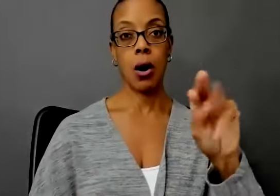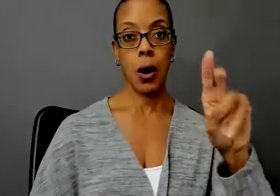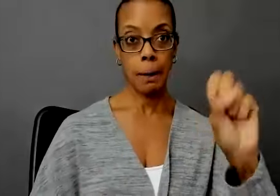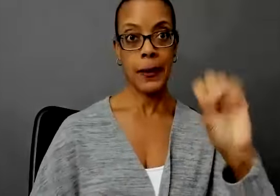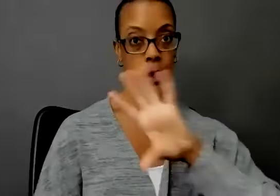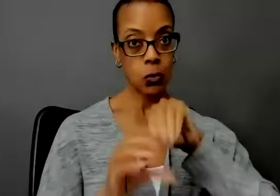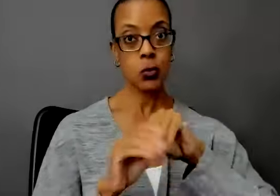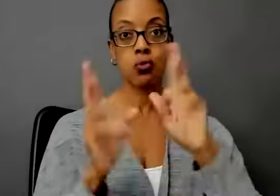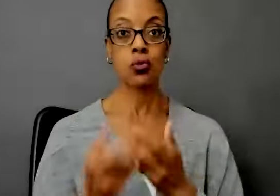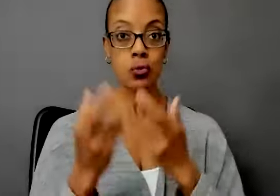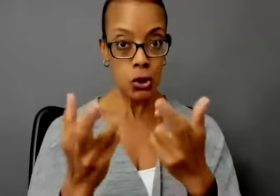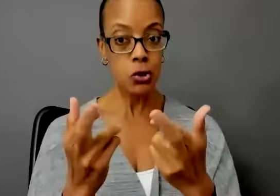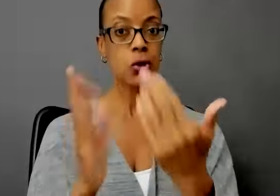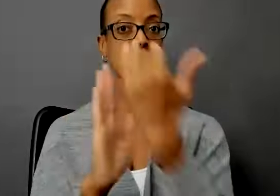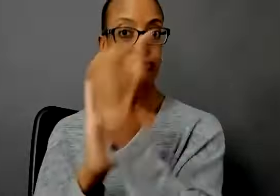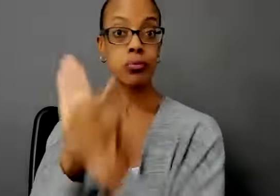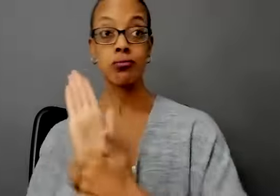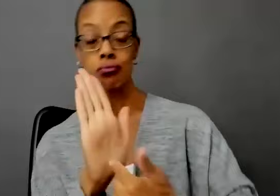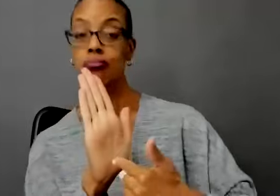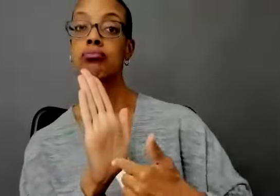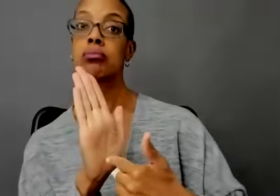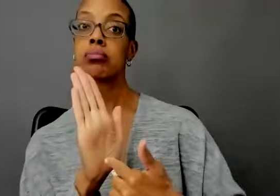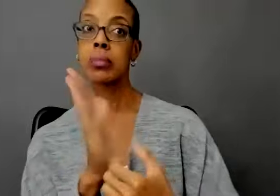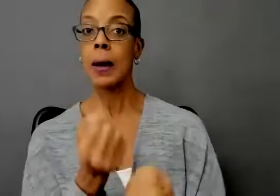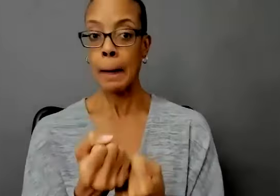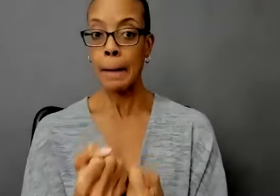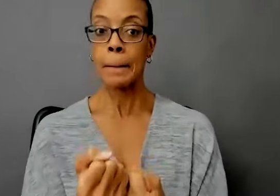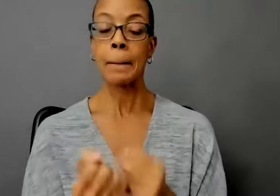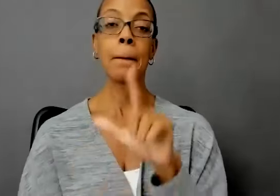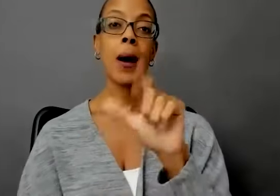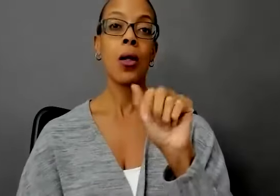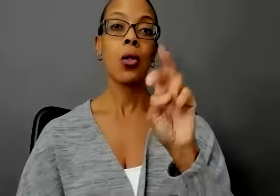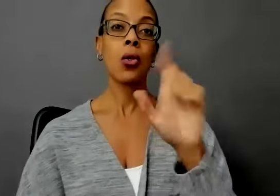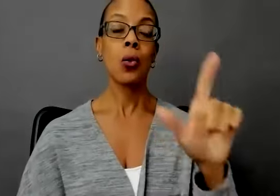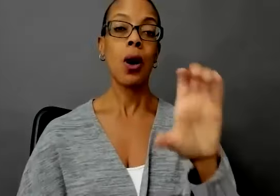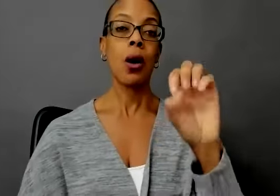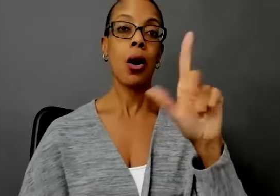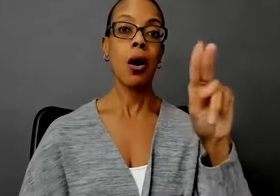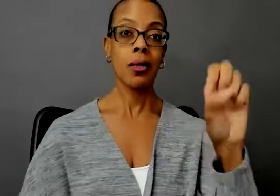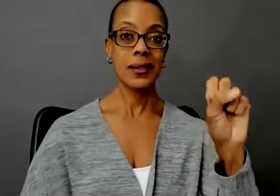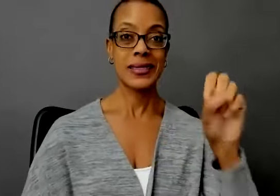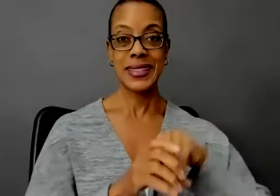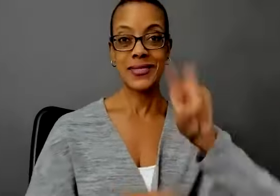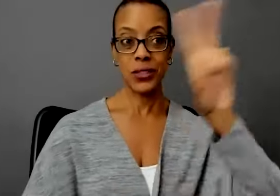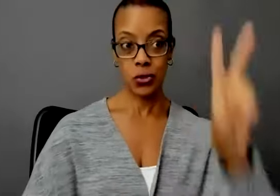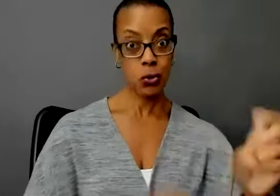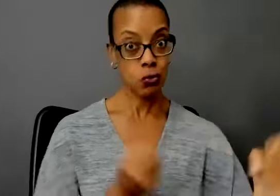spur progress along. Laurel Collins from the NDP in Victoria sponsored our petition and was just like an